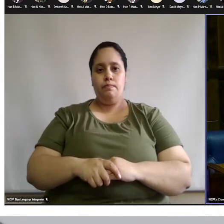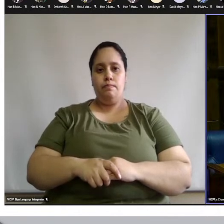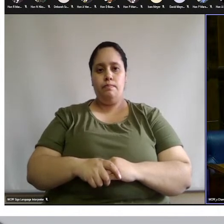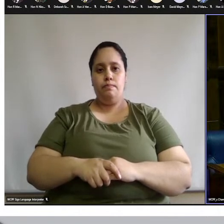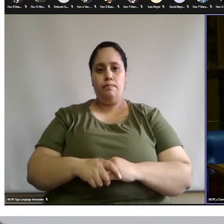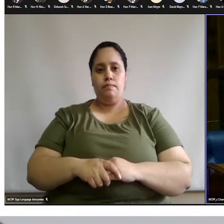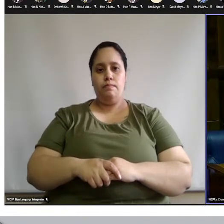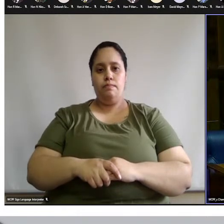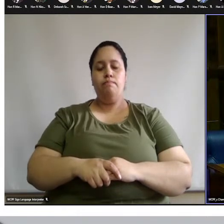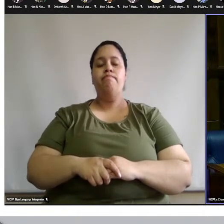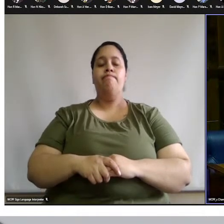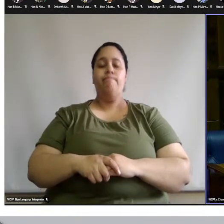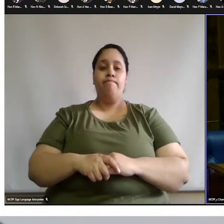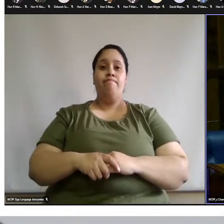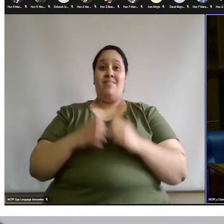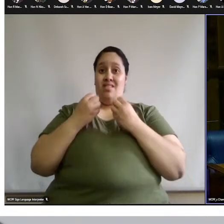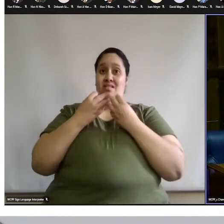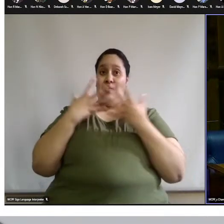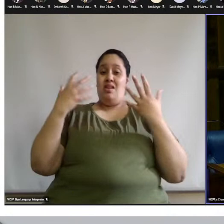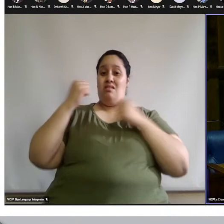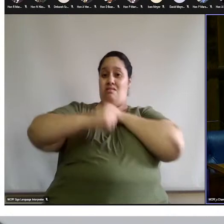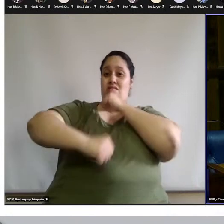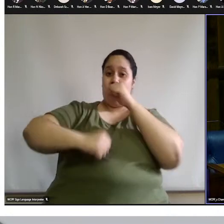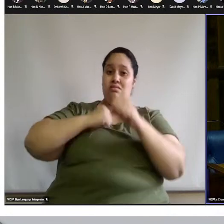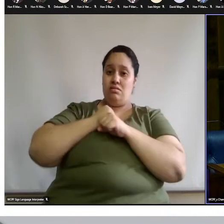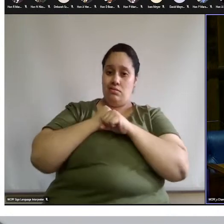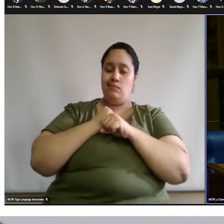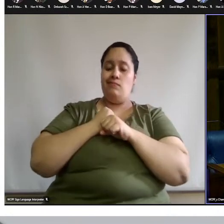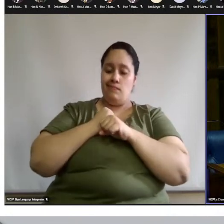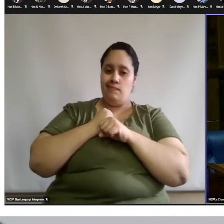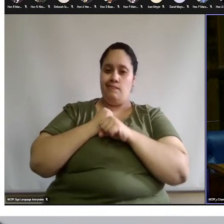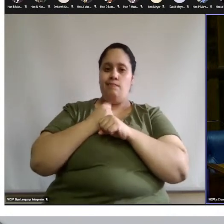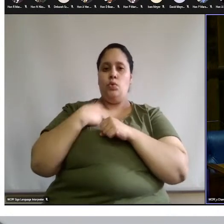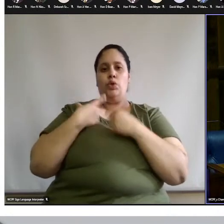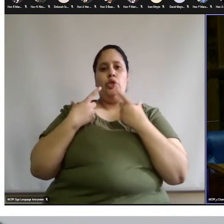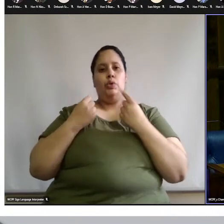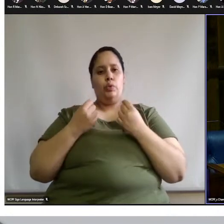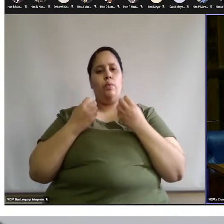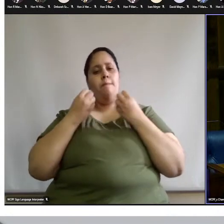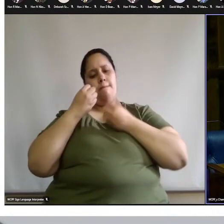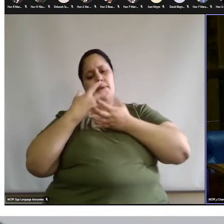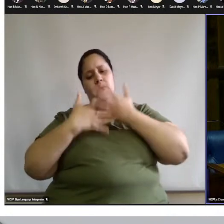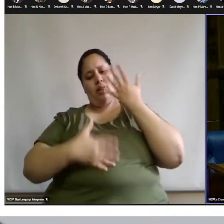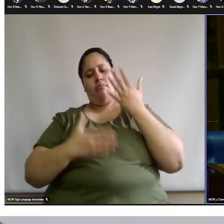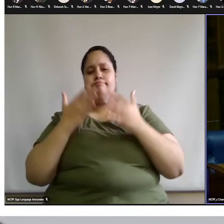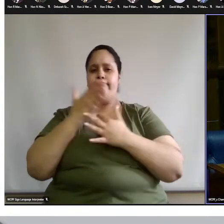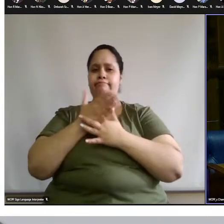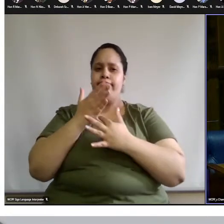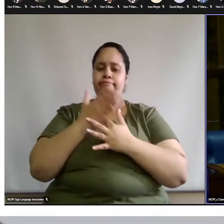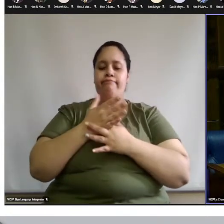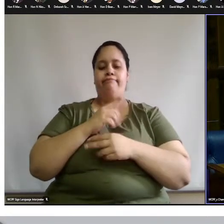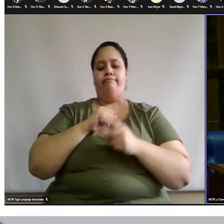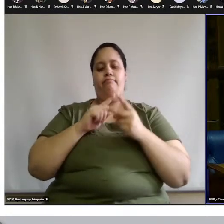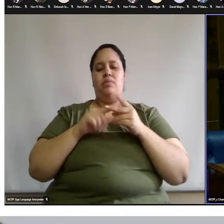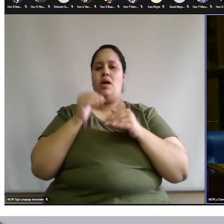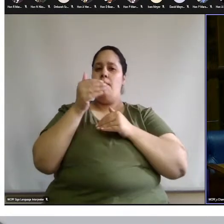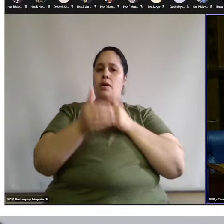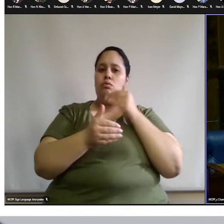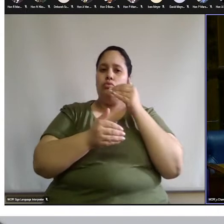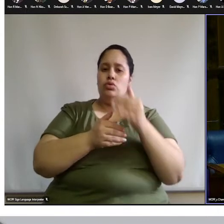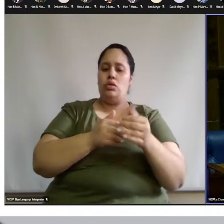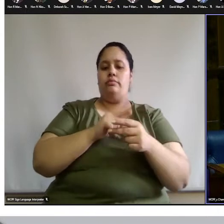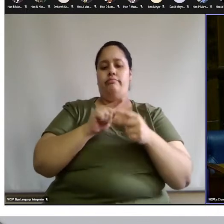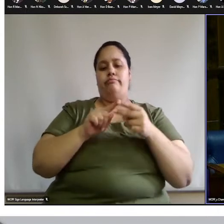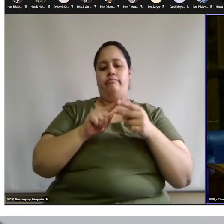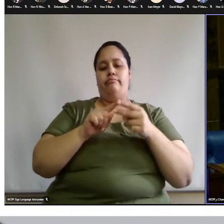have for years now had a number of interventions, and we've gone through a number of processes specifically